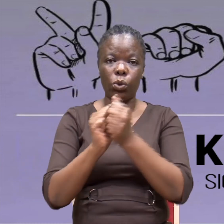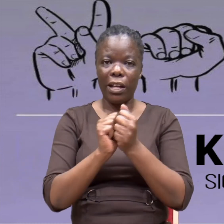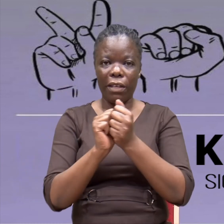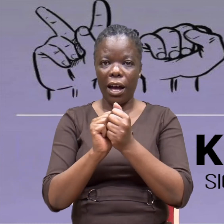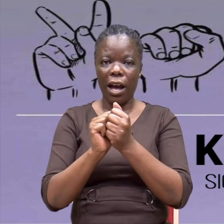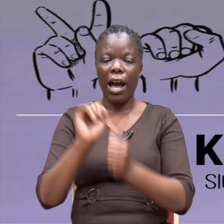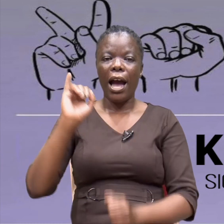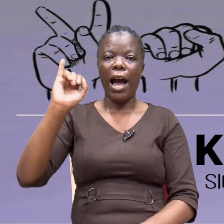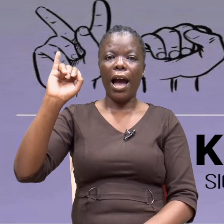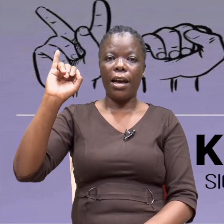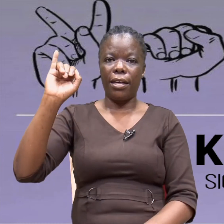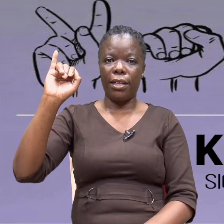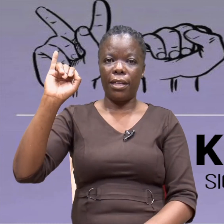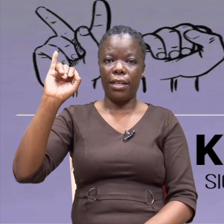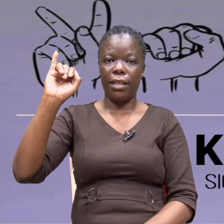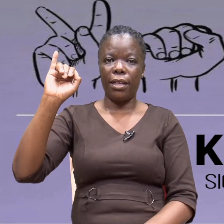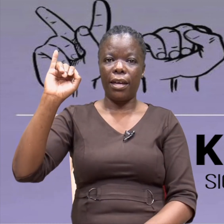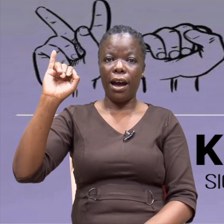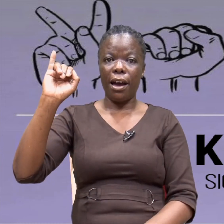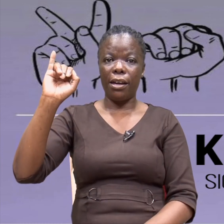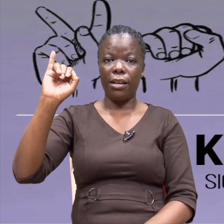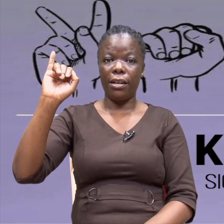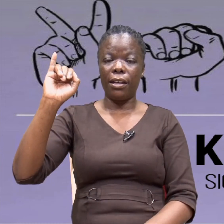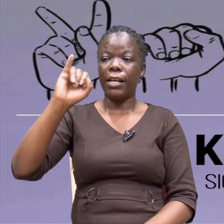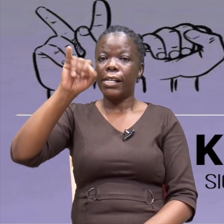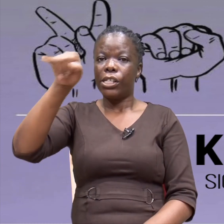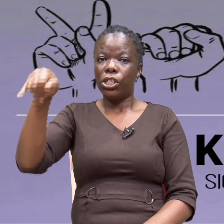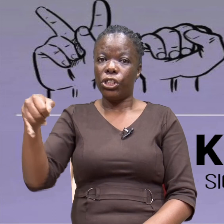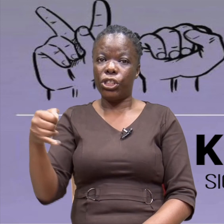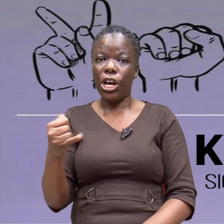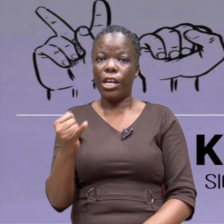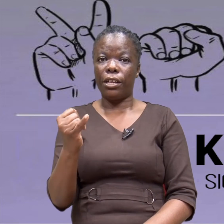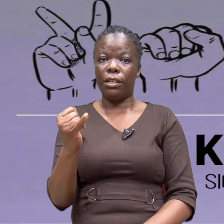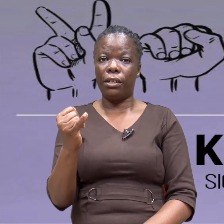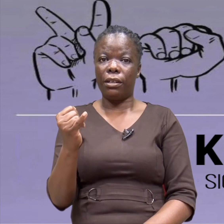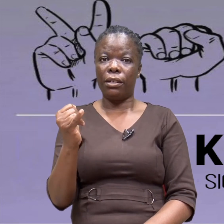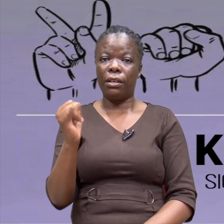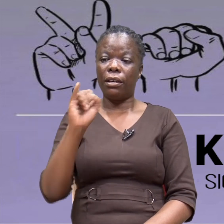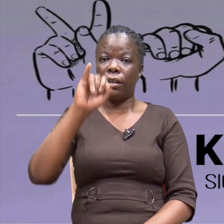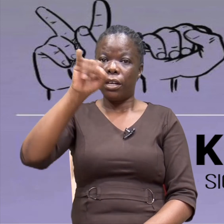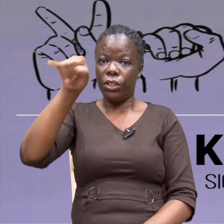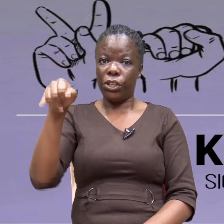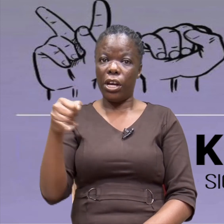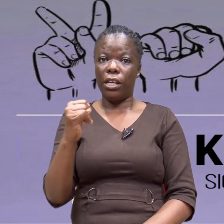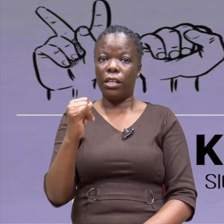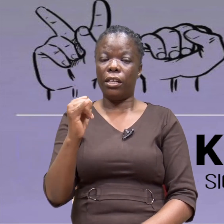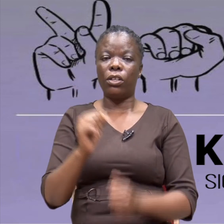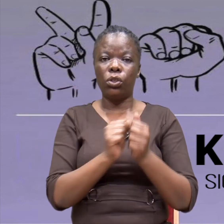Together, I. I. J. J.